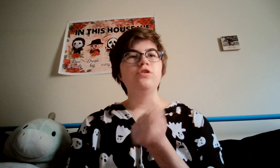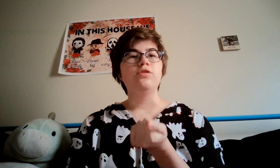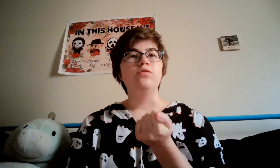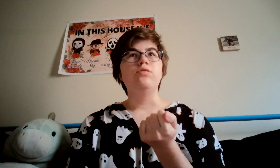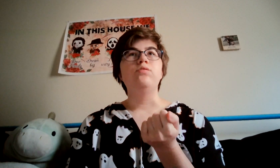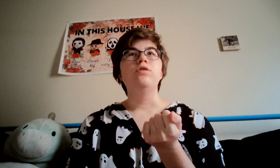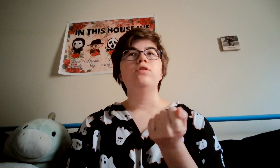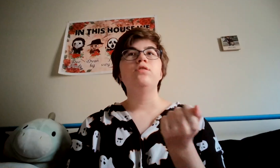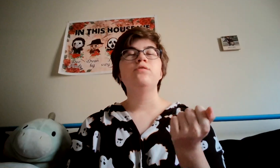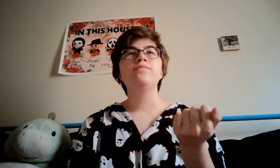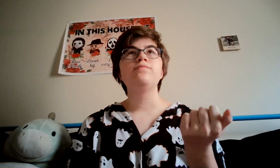So,